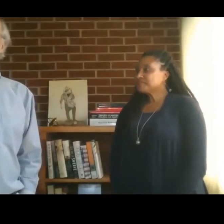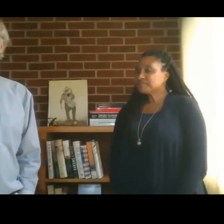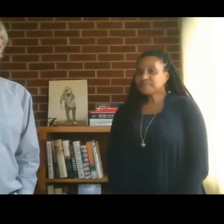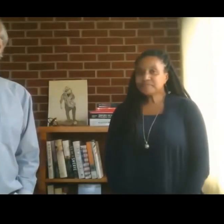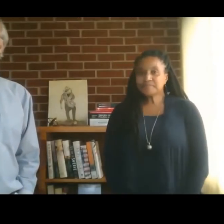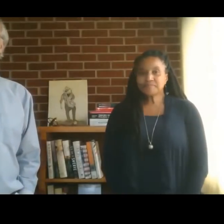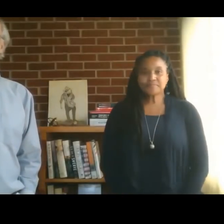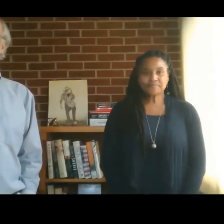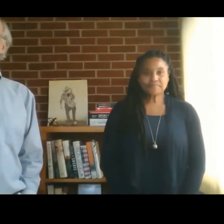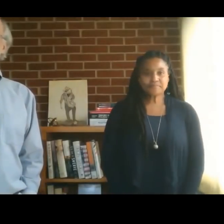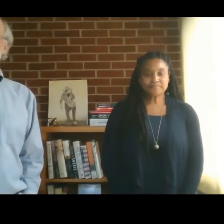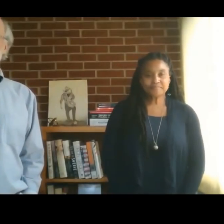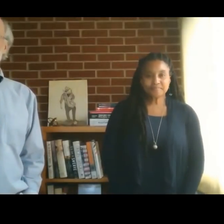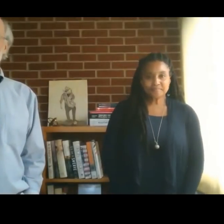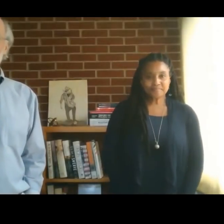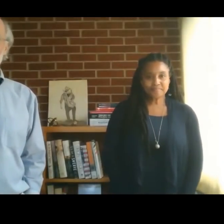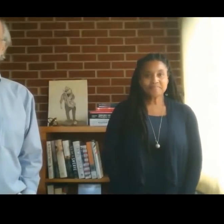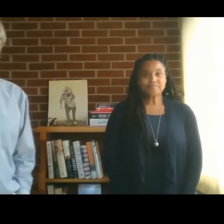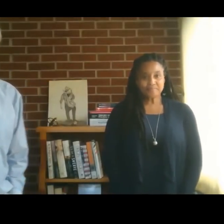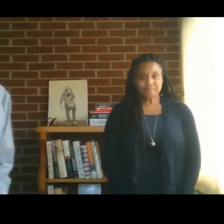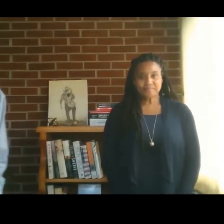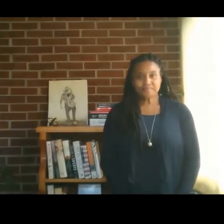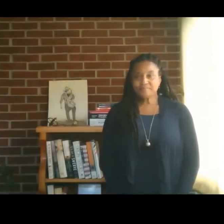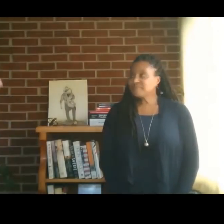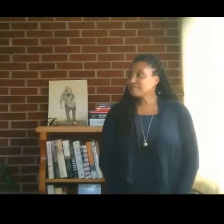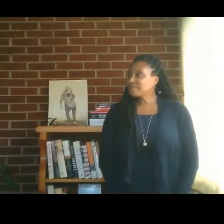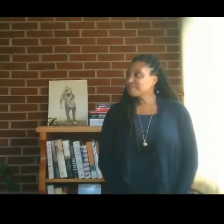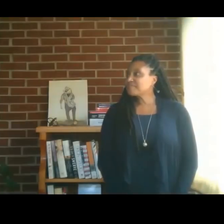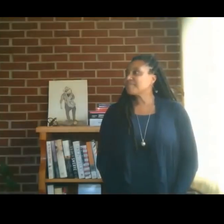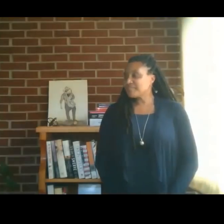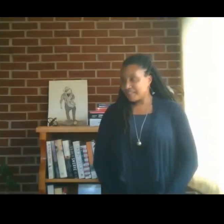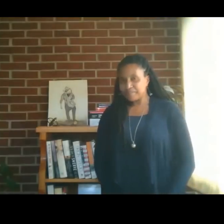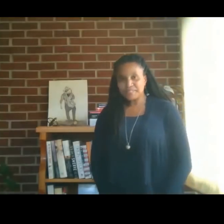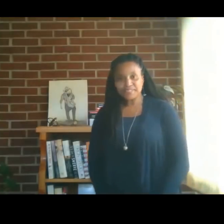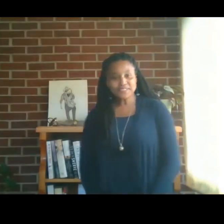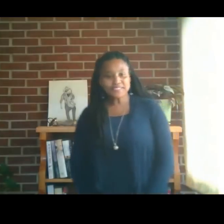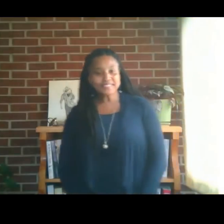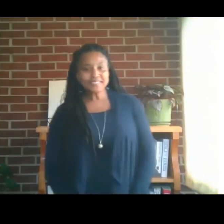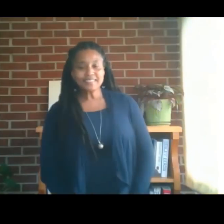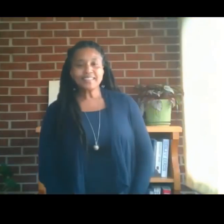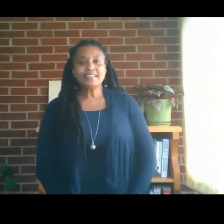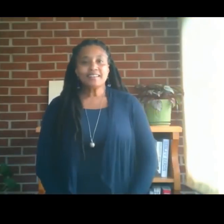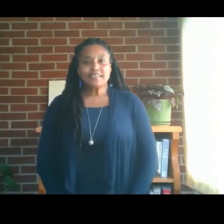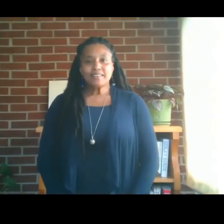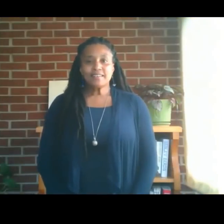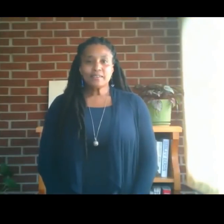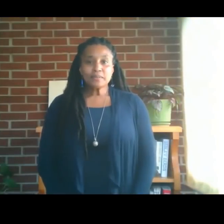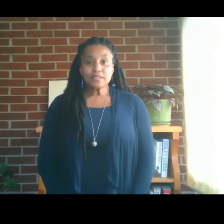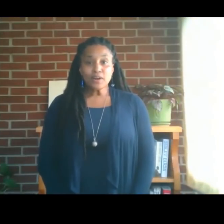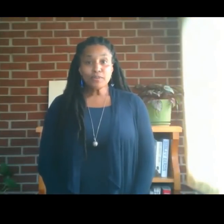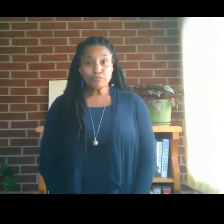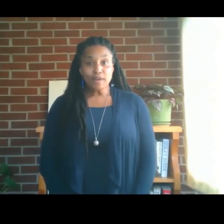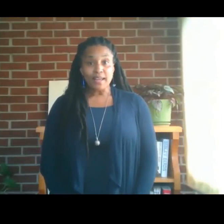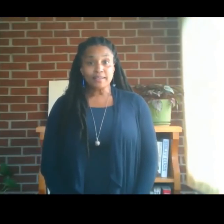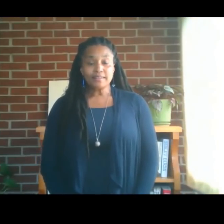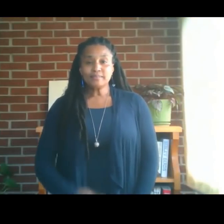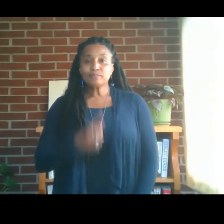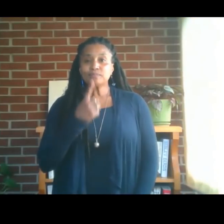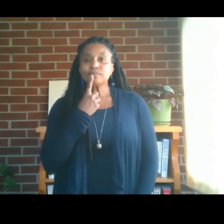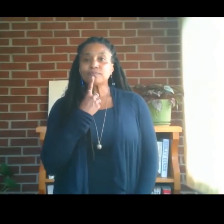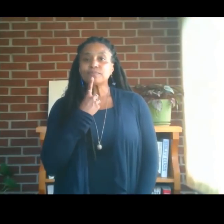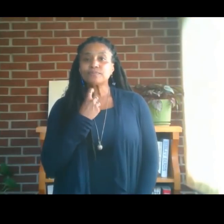Okay, so now let's learn some of the colors. Tanya, can you teach the colors, please? Absolutely. We'll start with